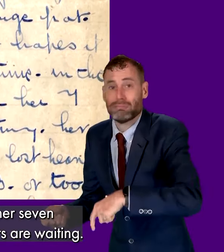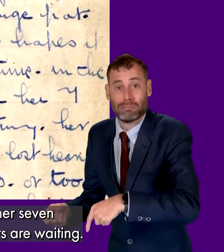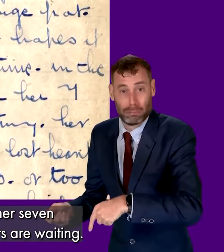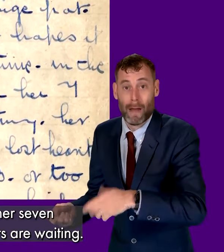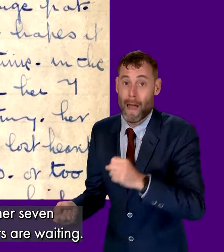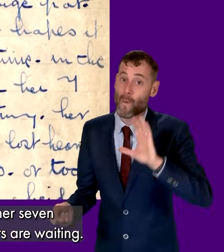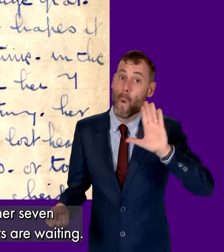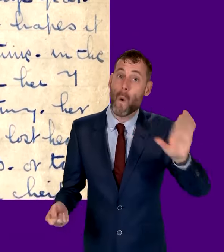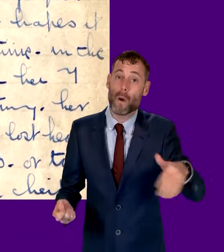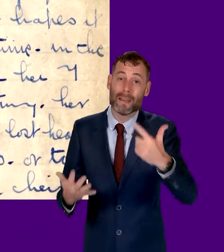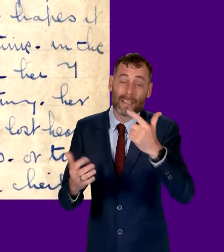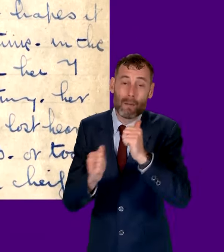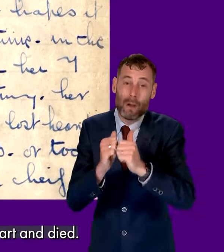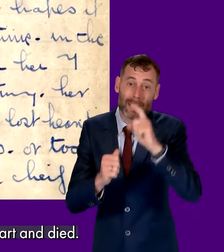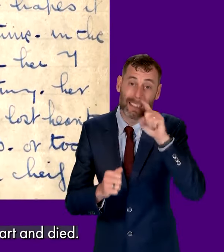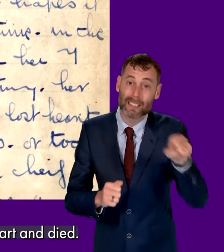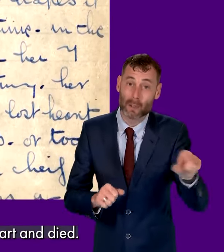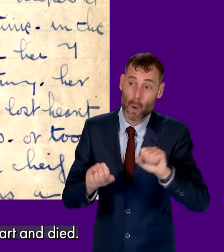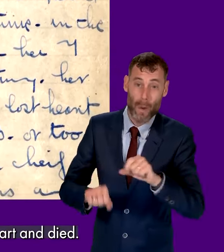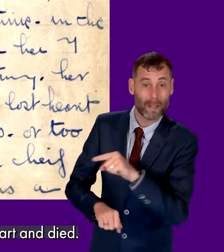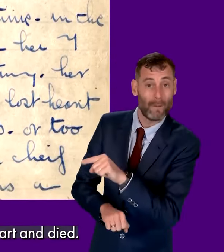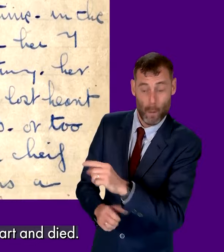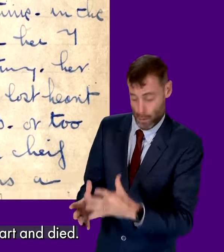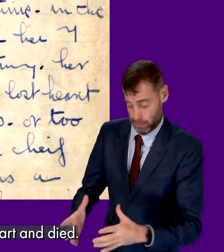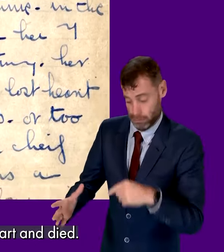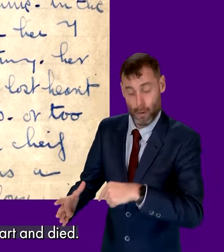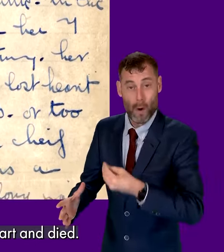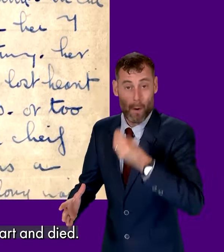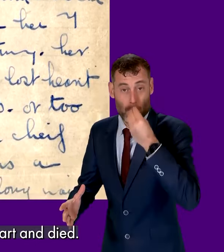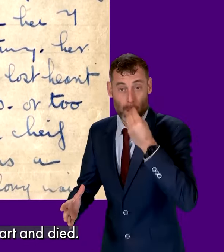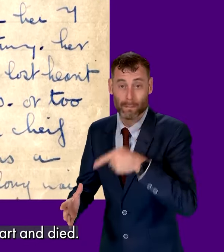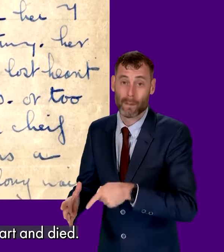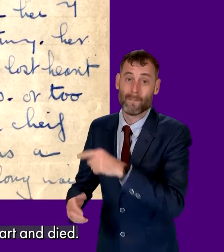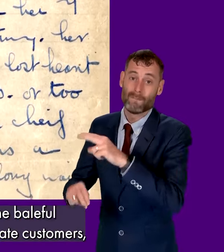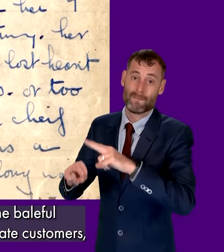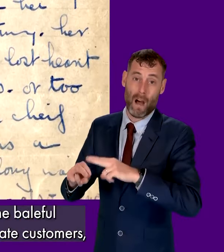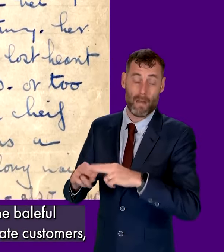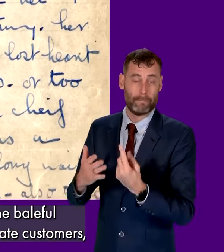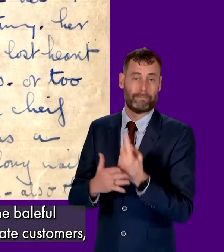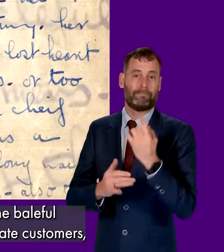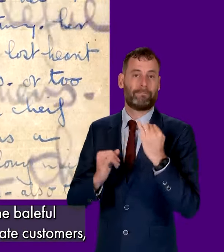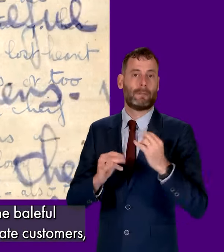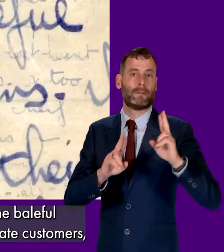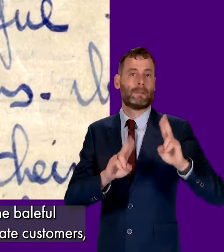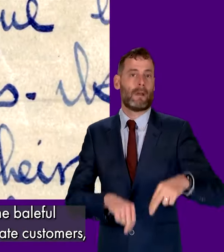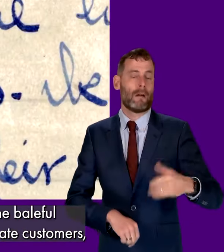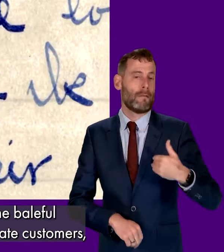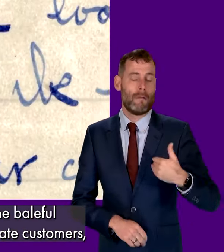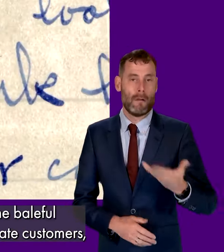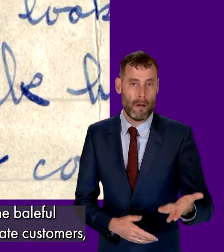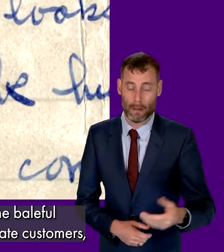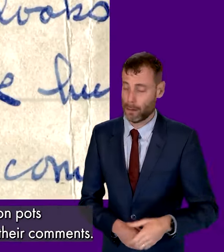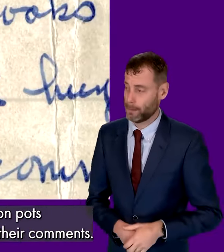and sisters are waiting. Her father lost heart and died. There are some baleful looks from the